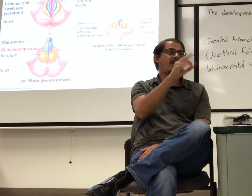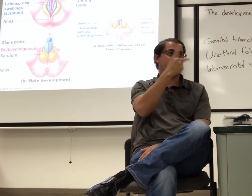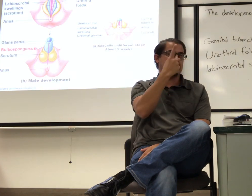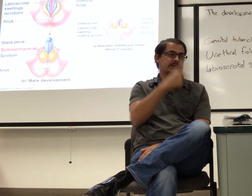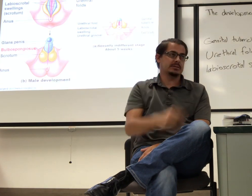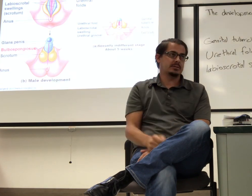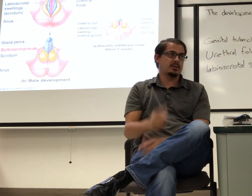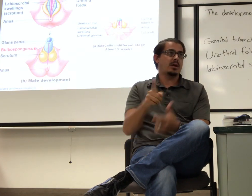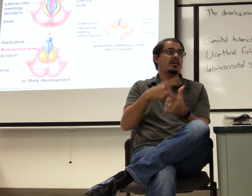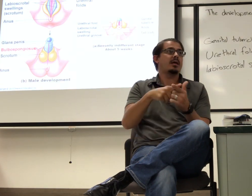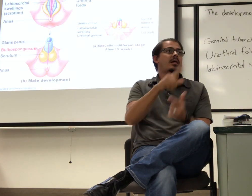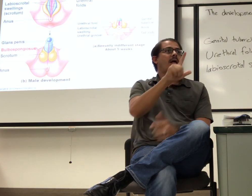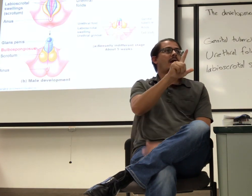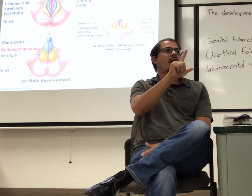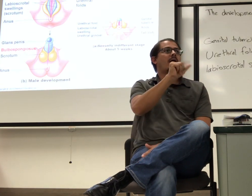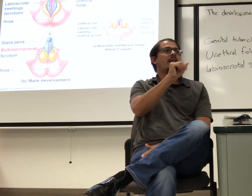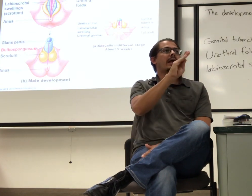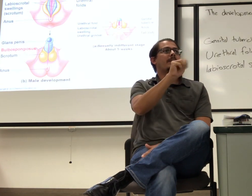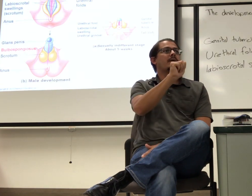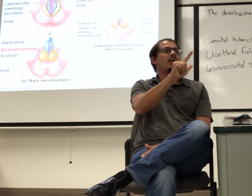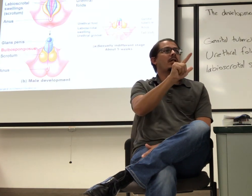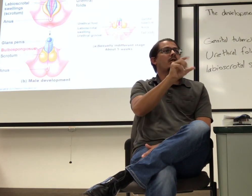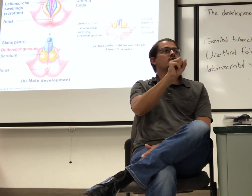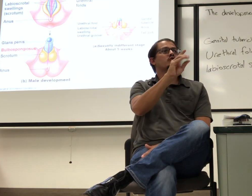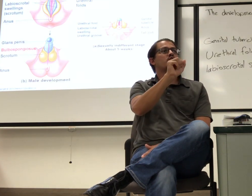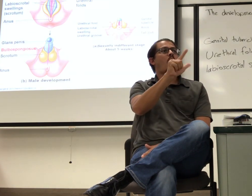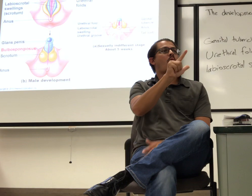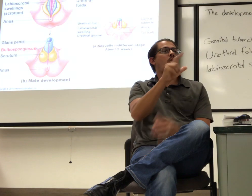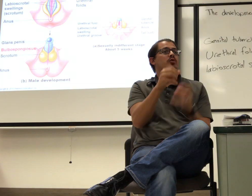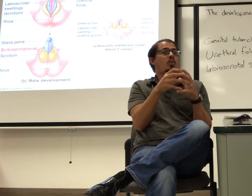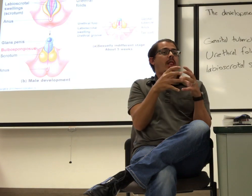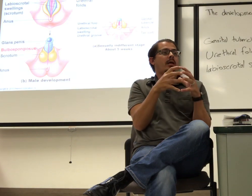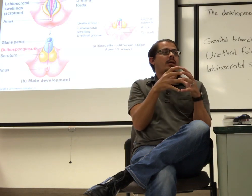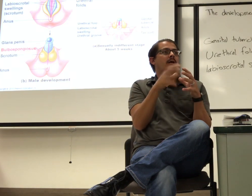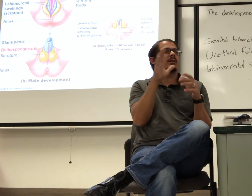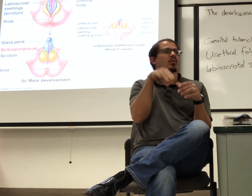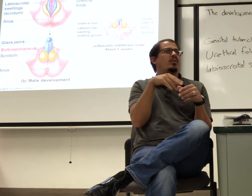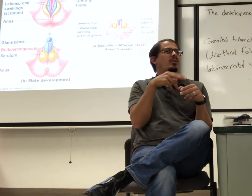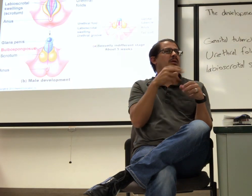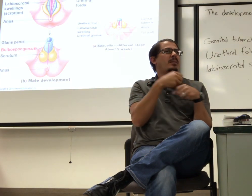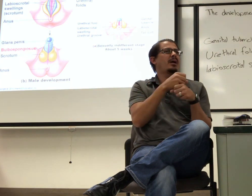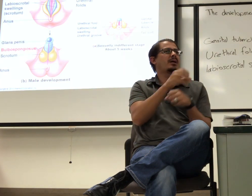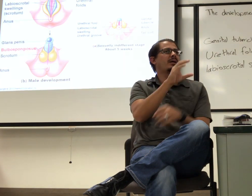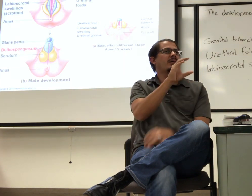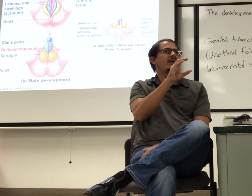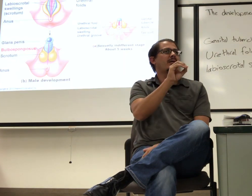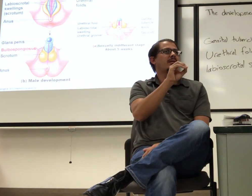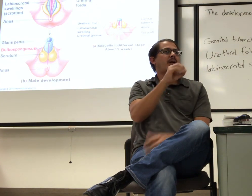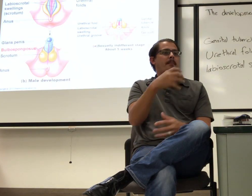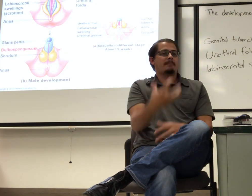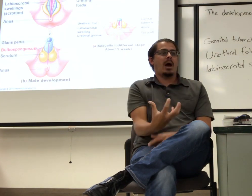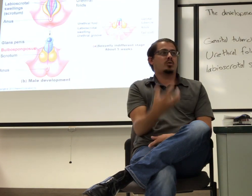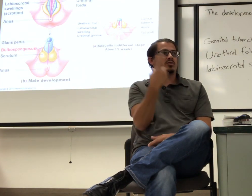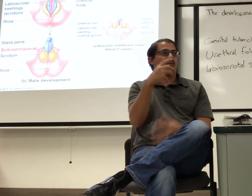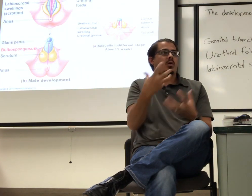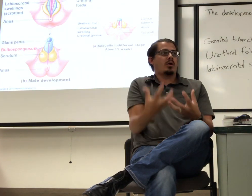And then that labial scrotal swelling will form the outpouching for the gonads, the